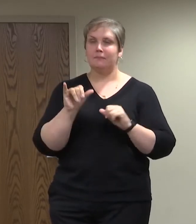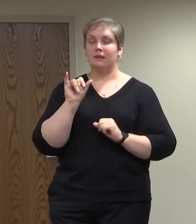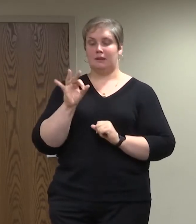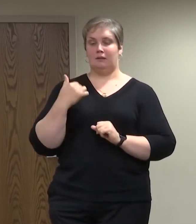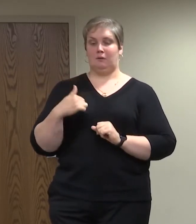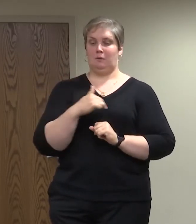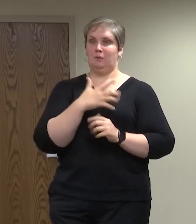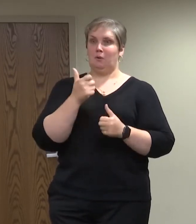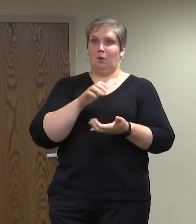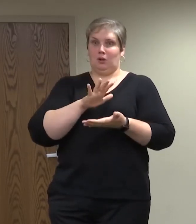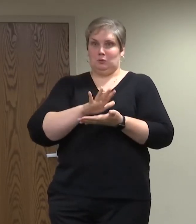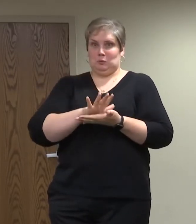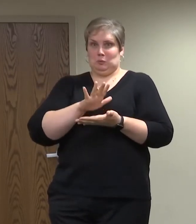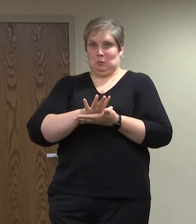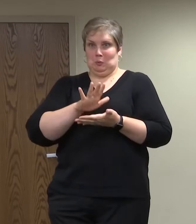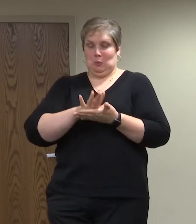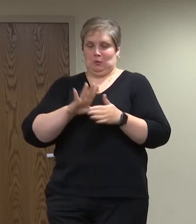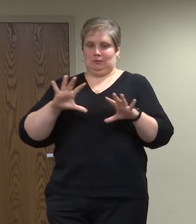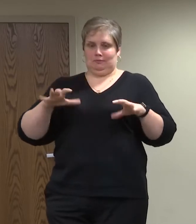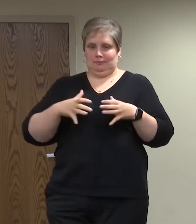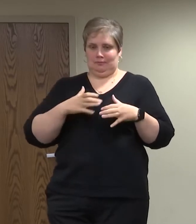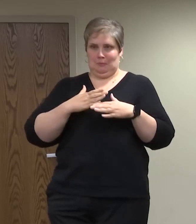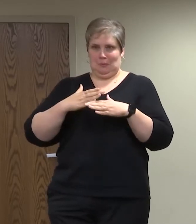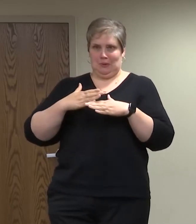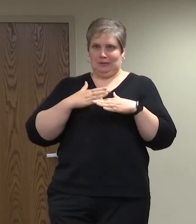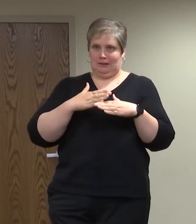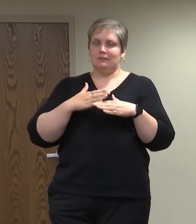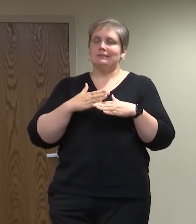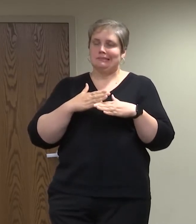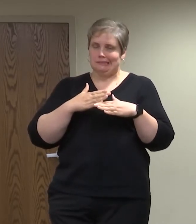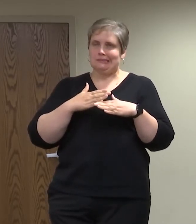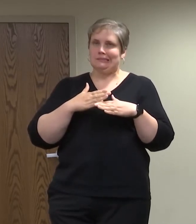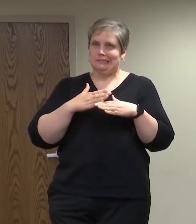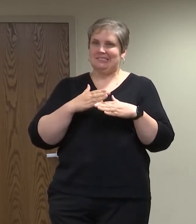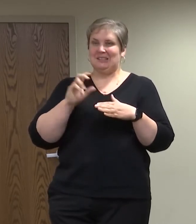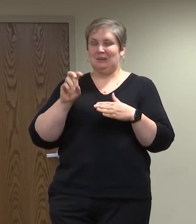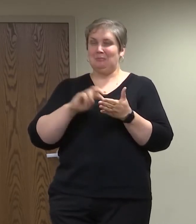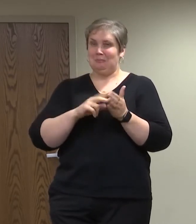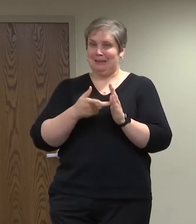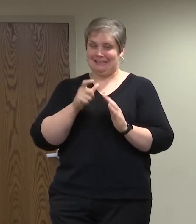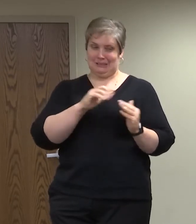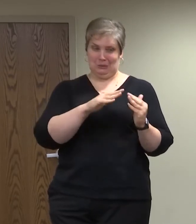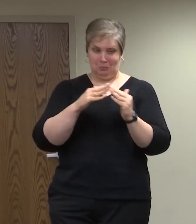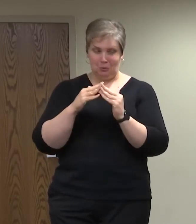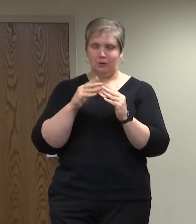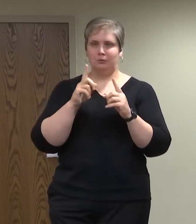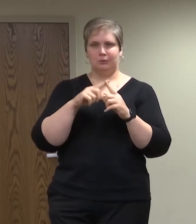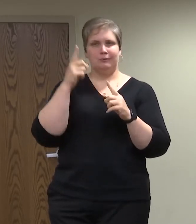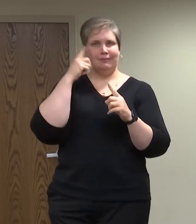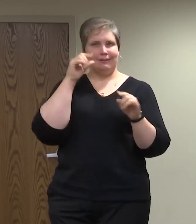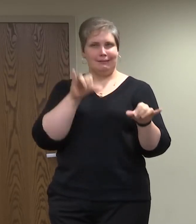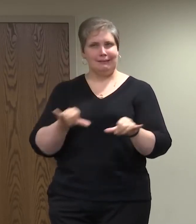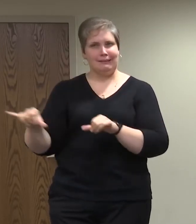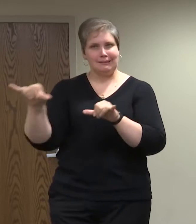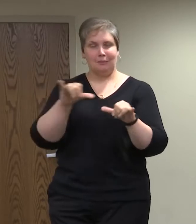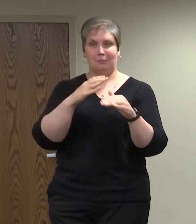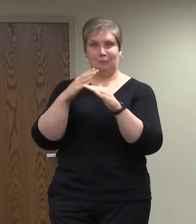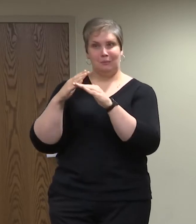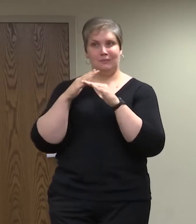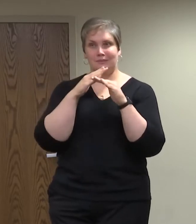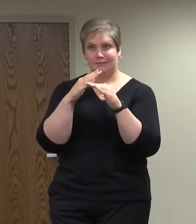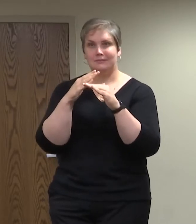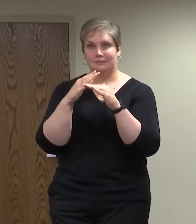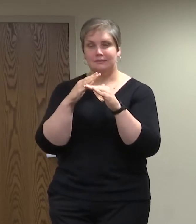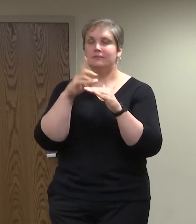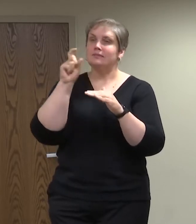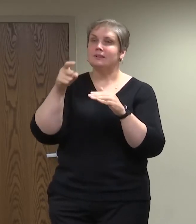schools inside. We need to make those conscious choices for our kids and our community. We need to wear our face coverings and masks. We need